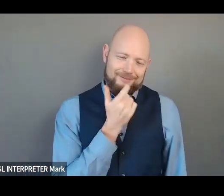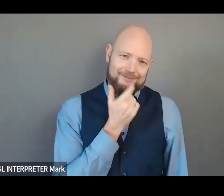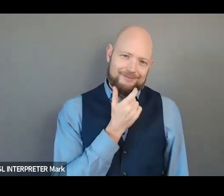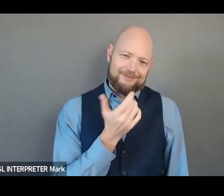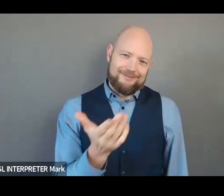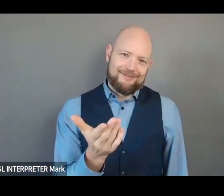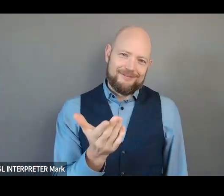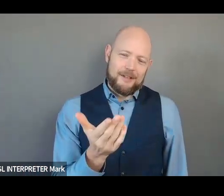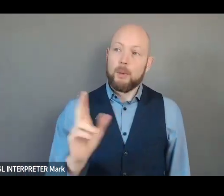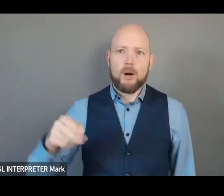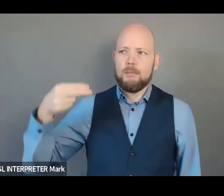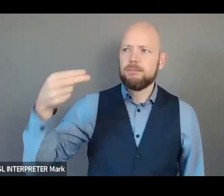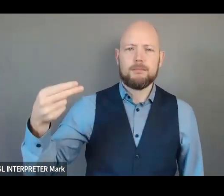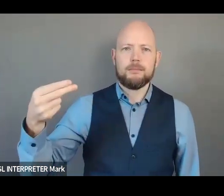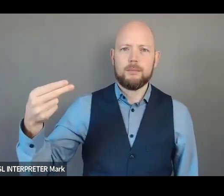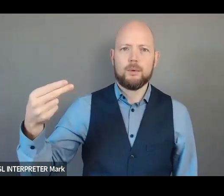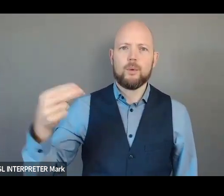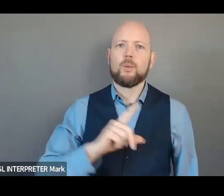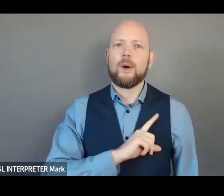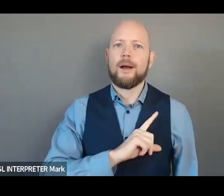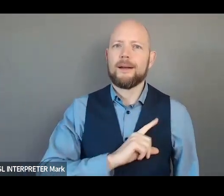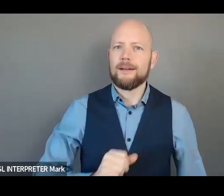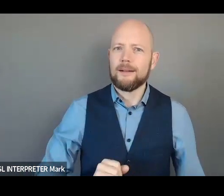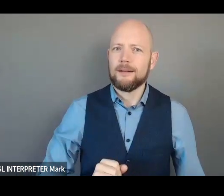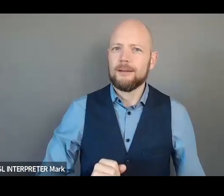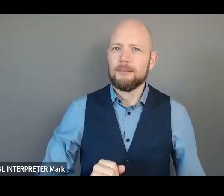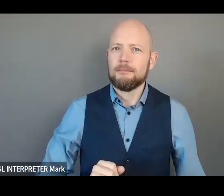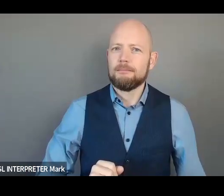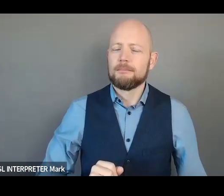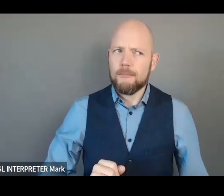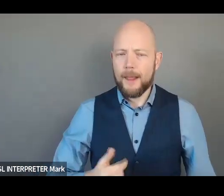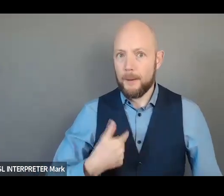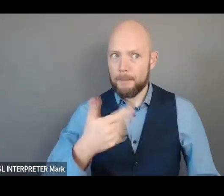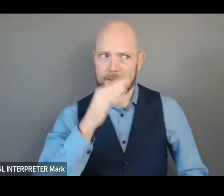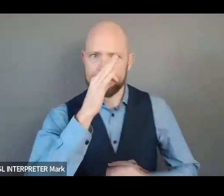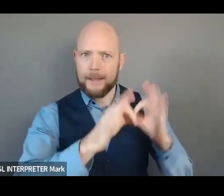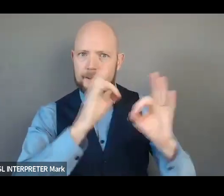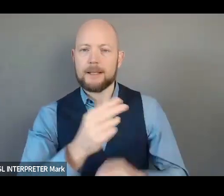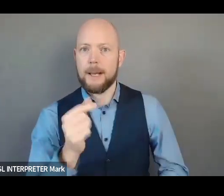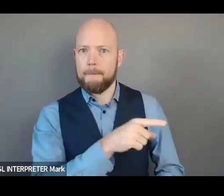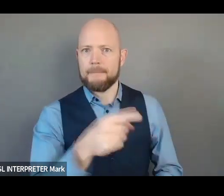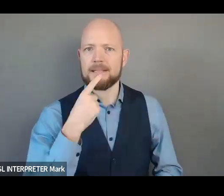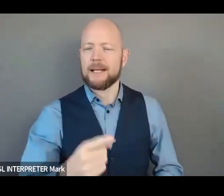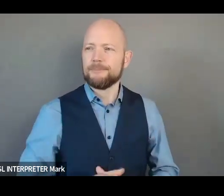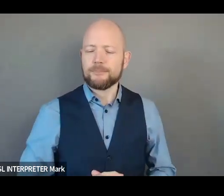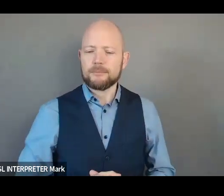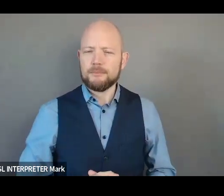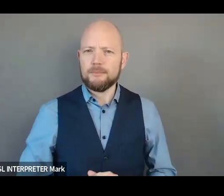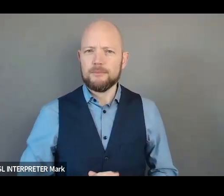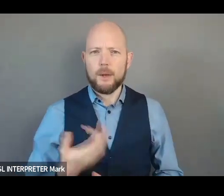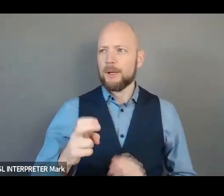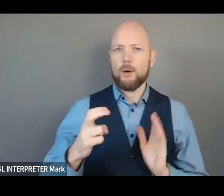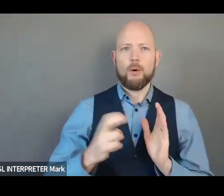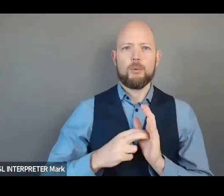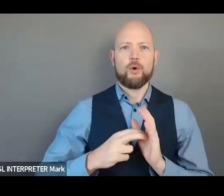That's up there because so many participants have said to me things like they were taking their students on a field trip, someone else booked a coach without a toilet,